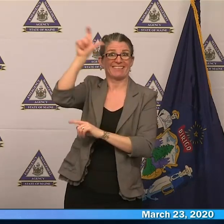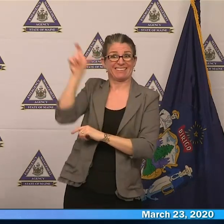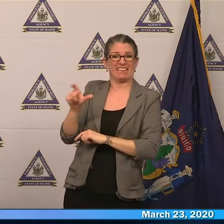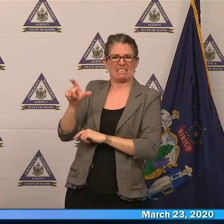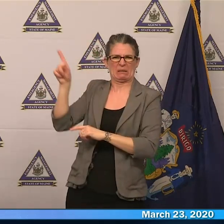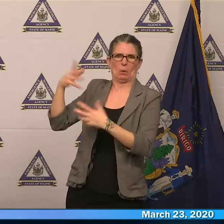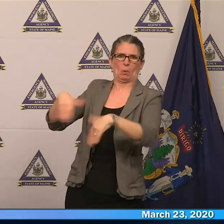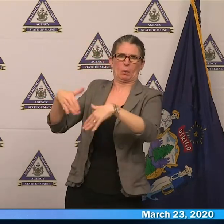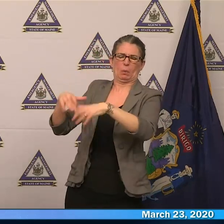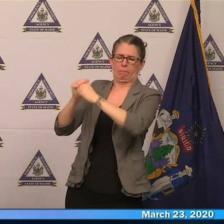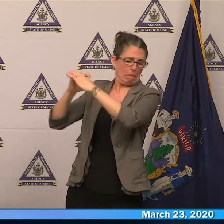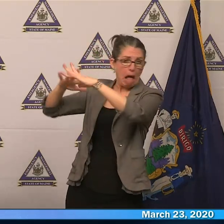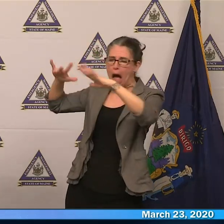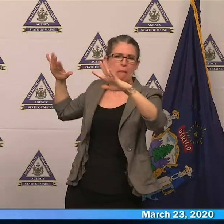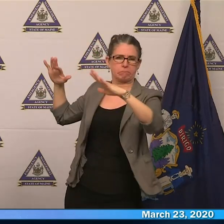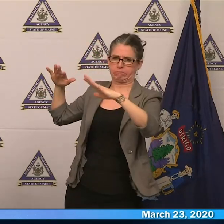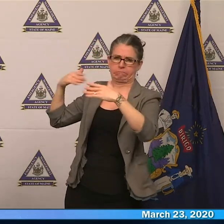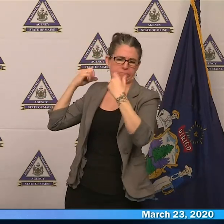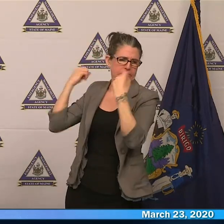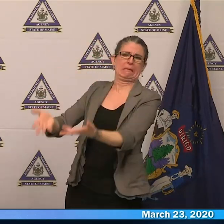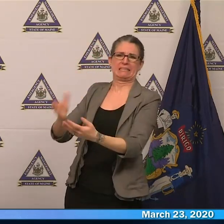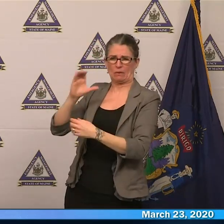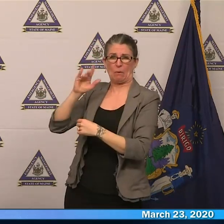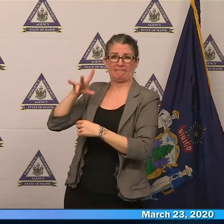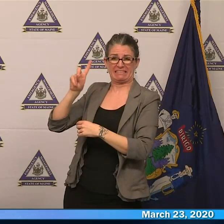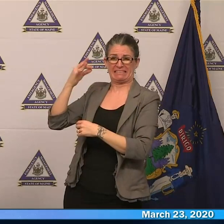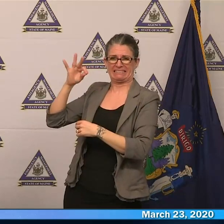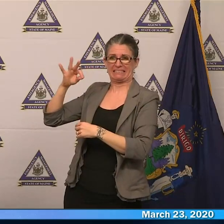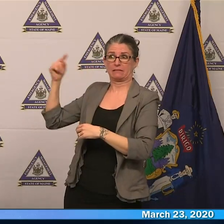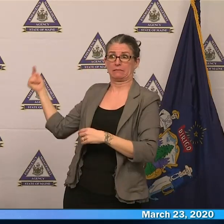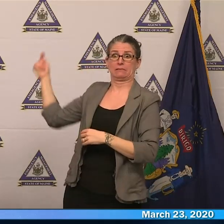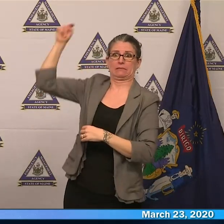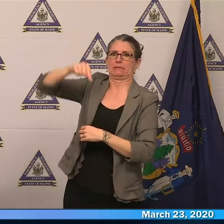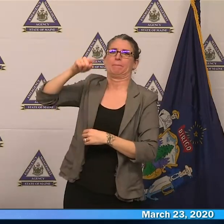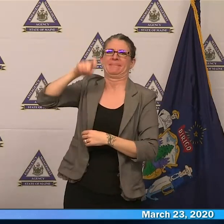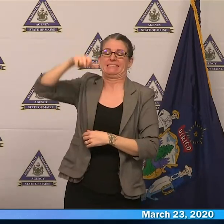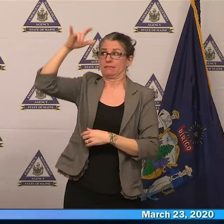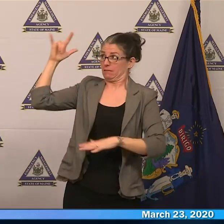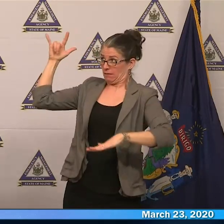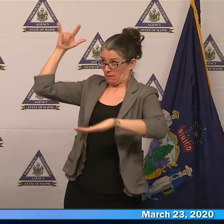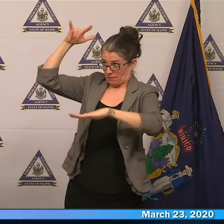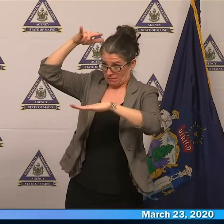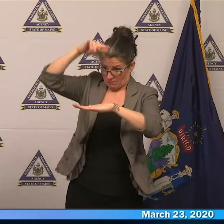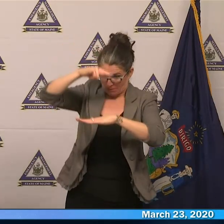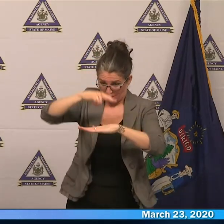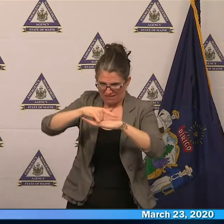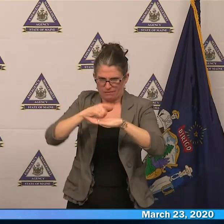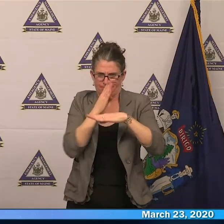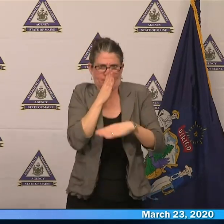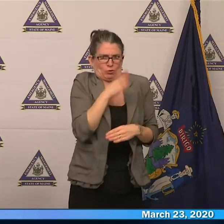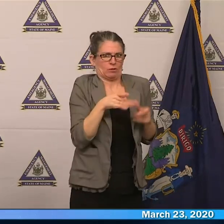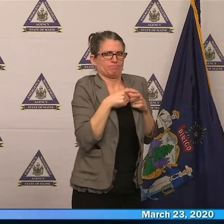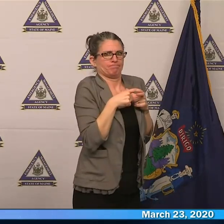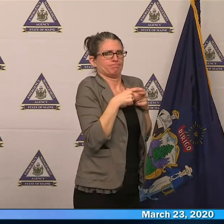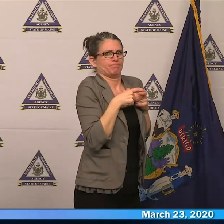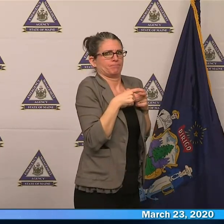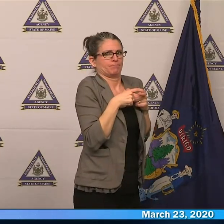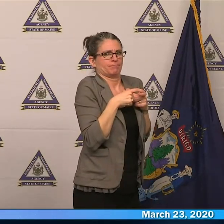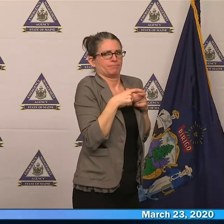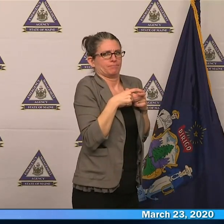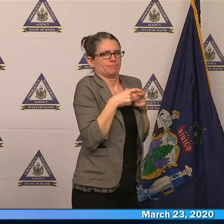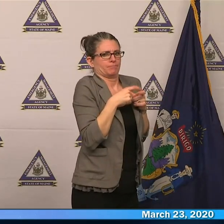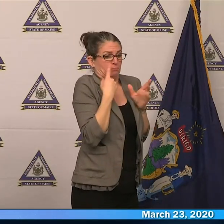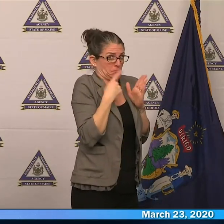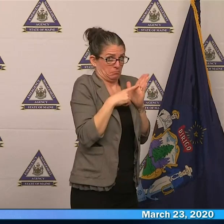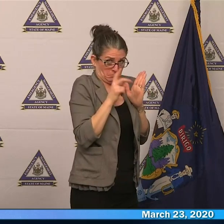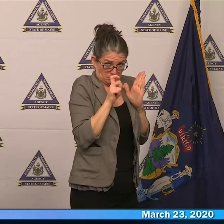are asked to self-quarantine when they return back to Maine for that period of 2 weeks. If they develop symptoms during that time period,